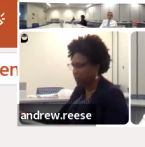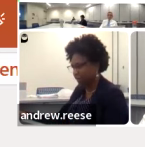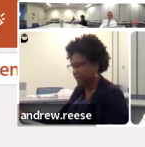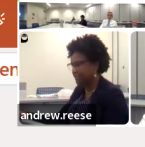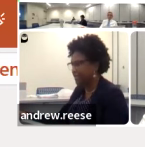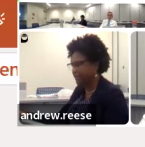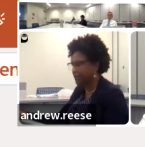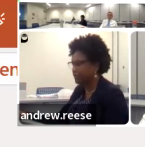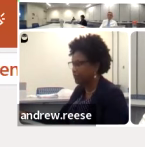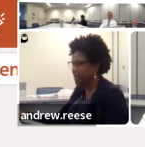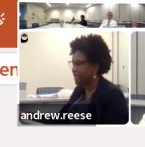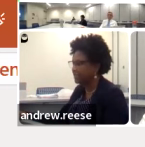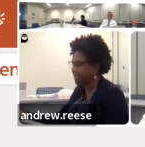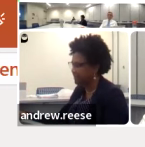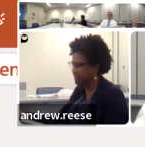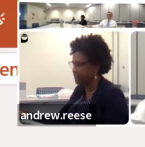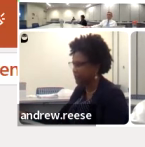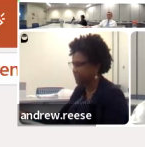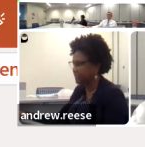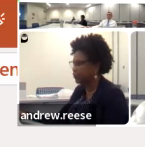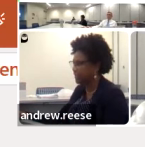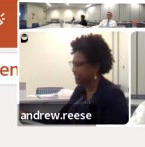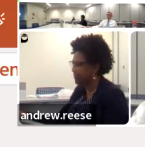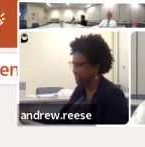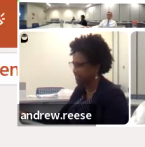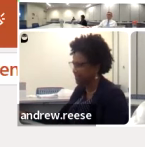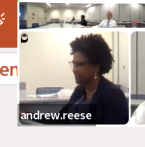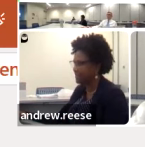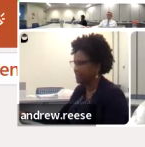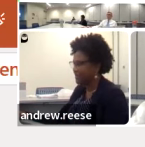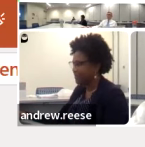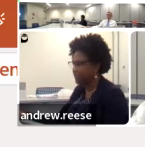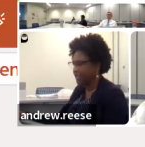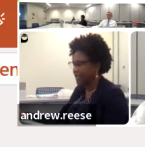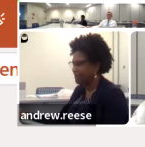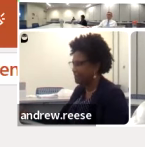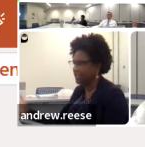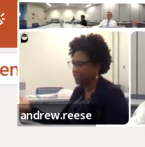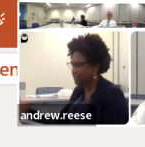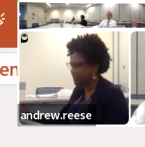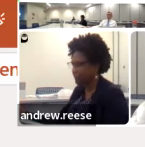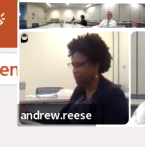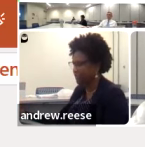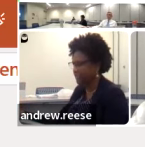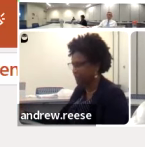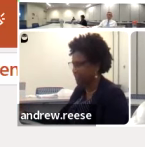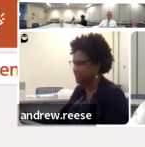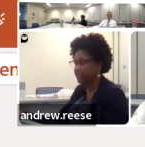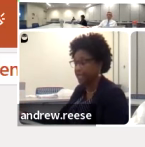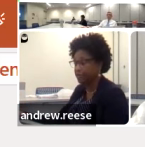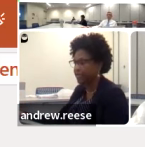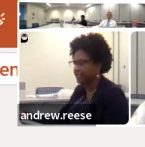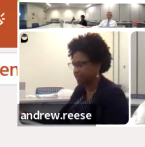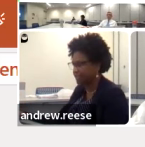Supported employment entails providing services to persons with disabilities. Just like I have mentioned, some of those